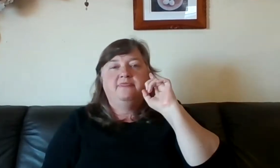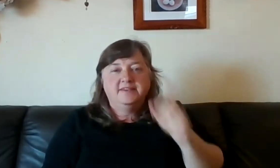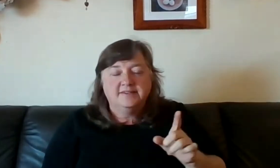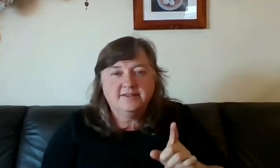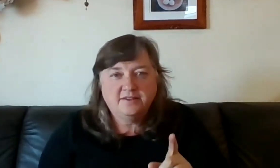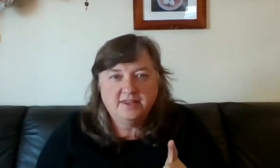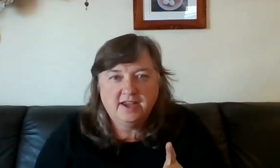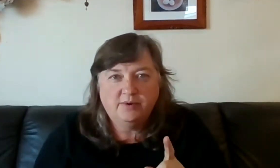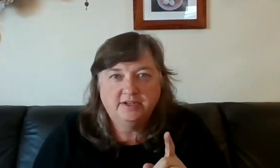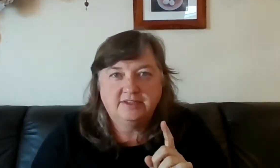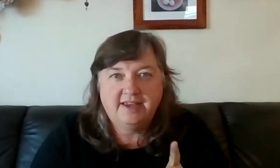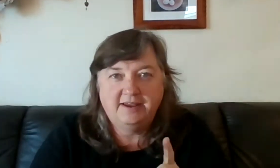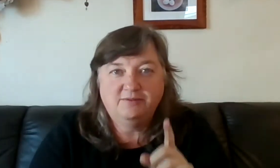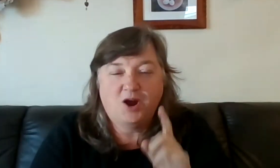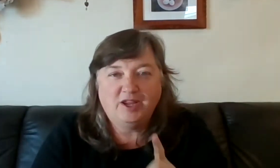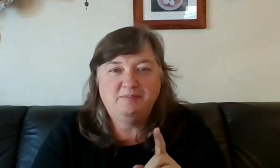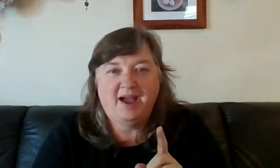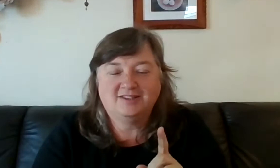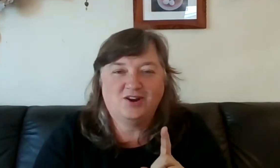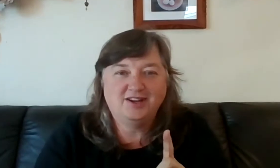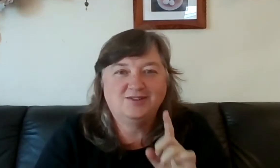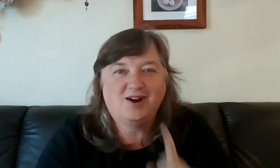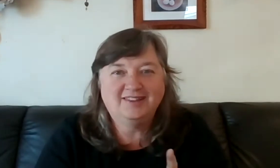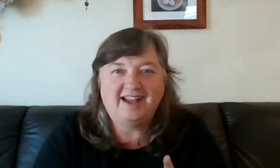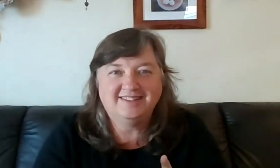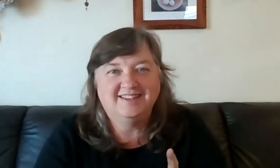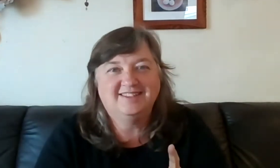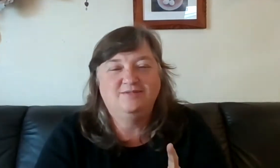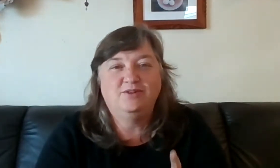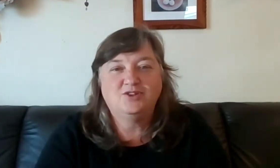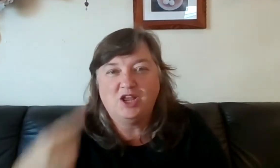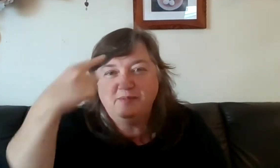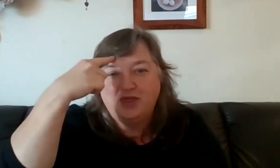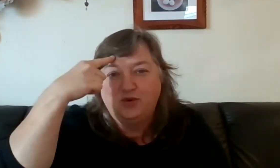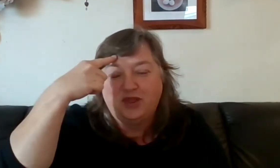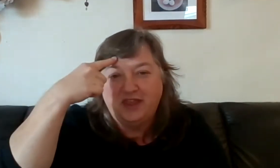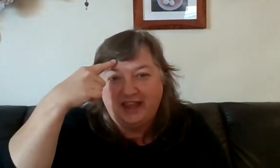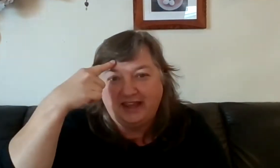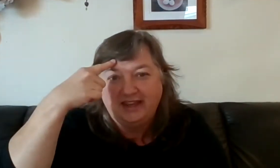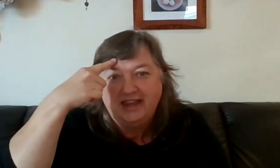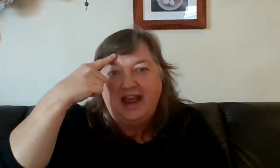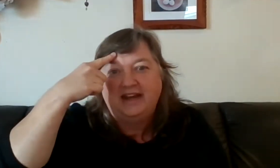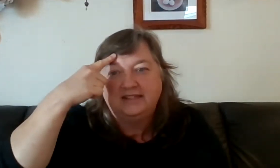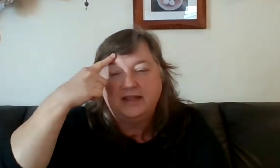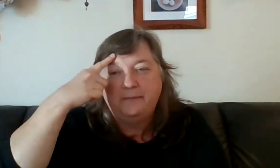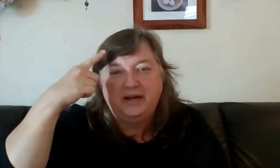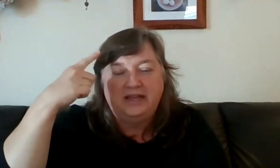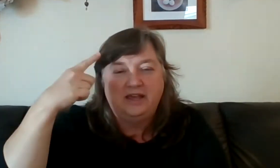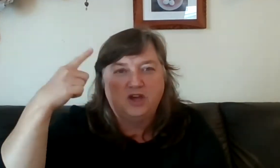this is another thing I wanted to say, harking back, sorry, to our last lesson. We were talking about the word think, and somebody thought